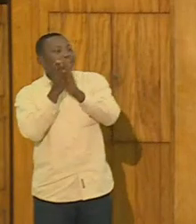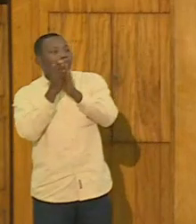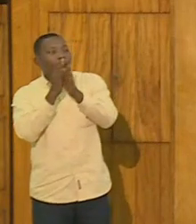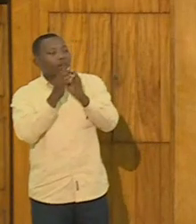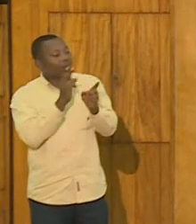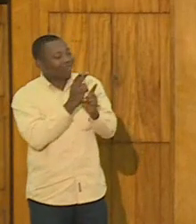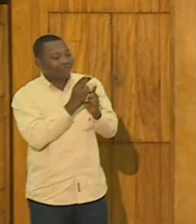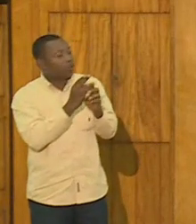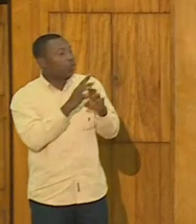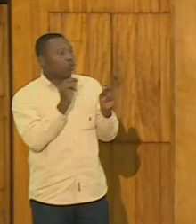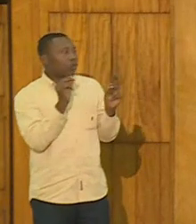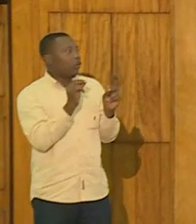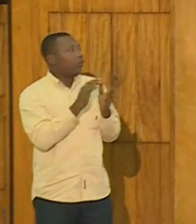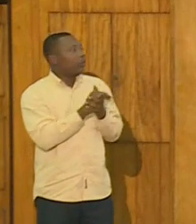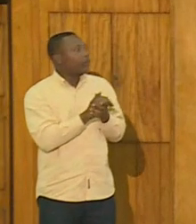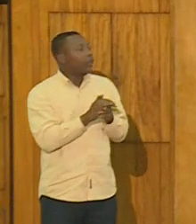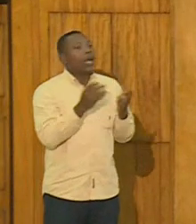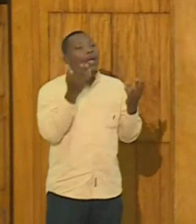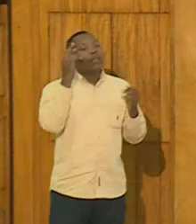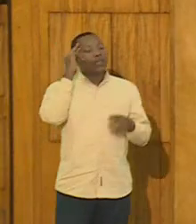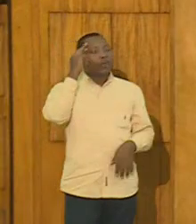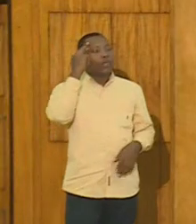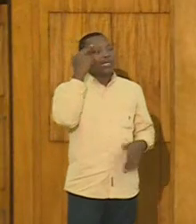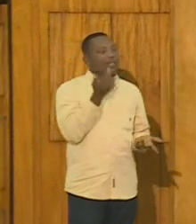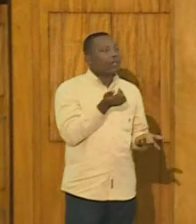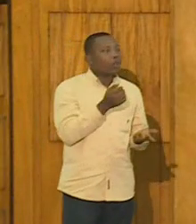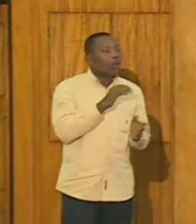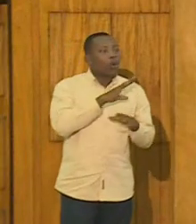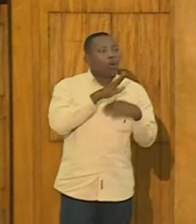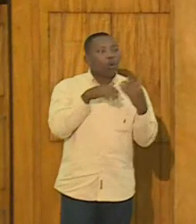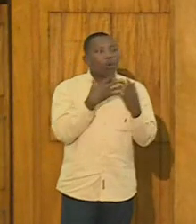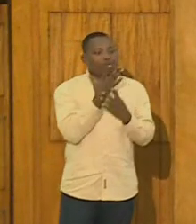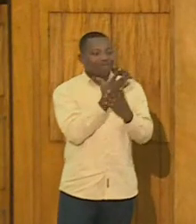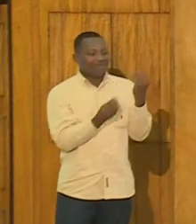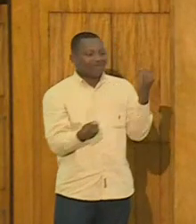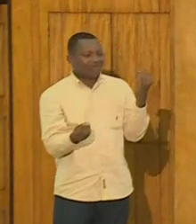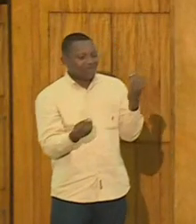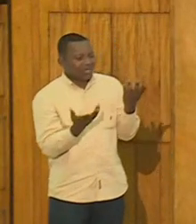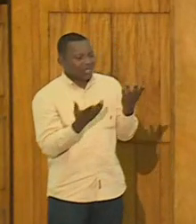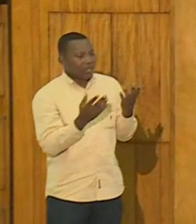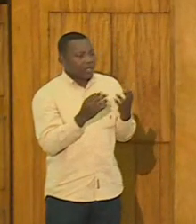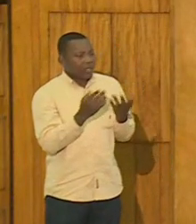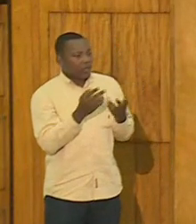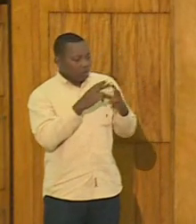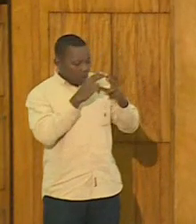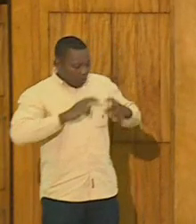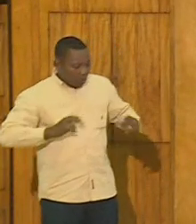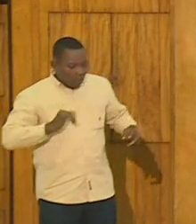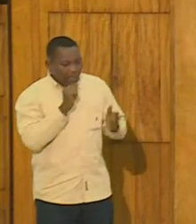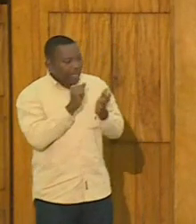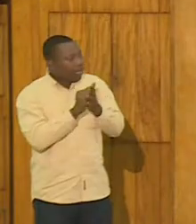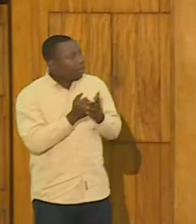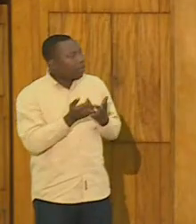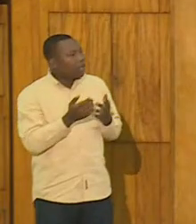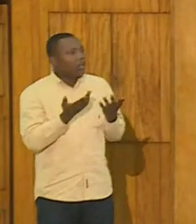for FGS yet. And the reason it is misdiagnosed is because the symptoms are close to that of